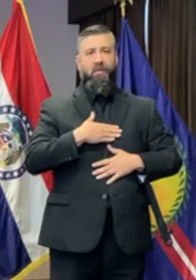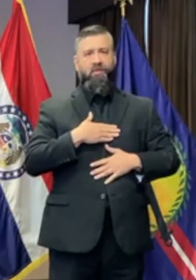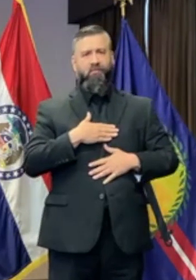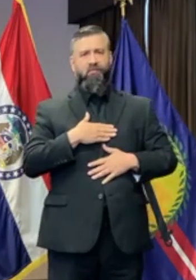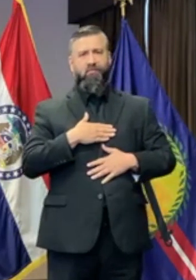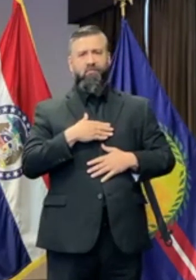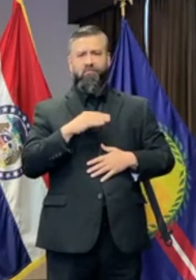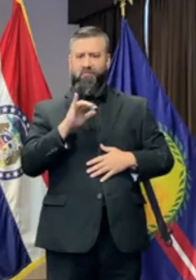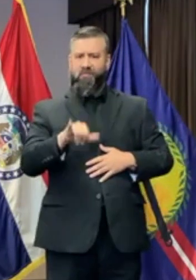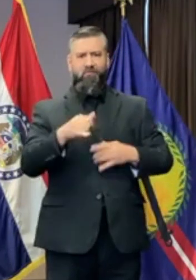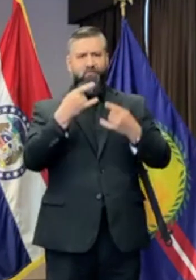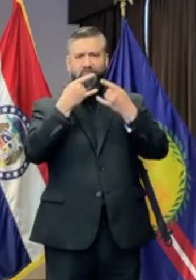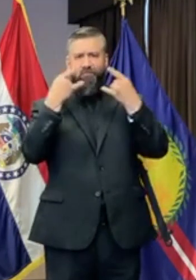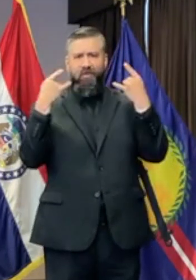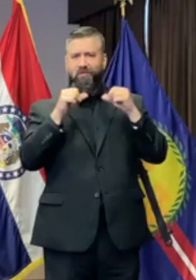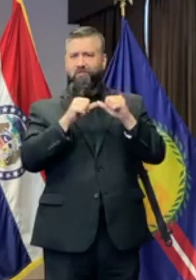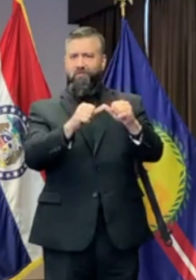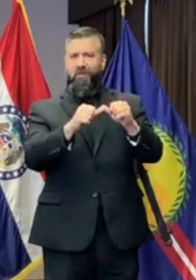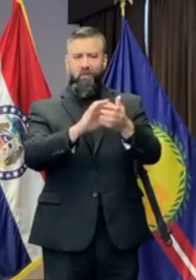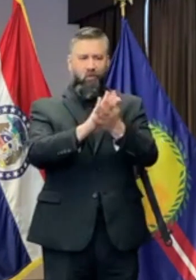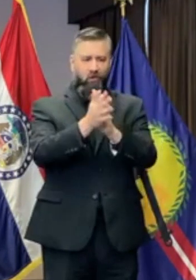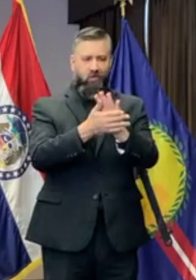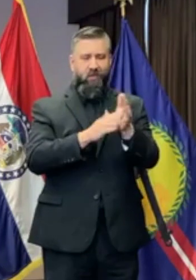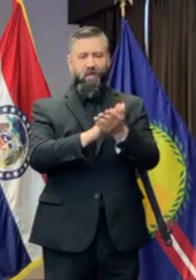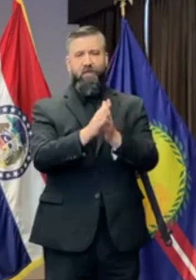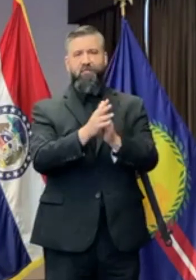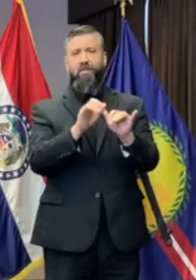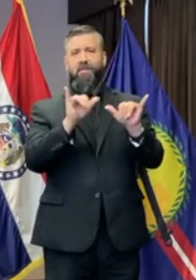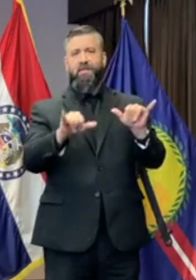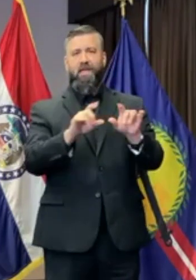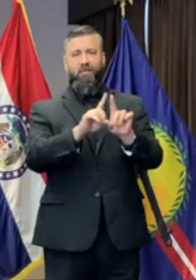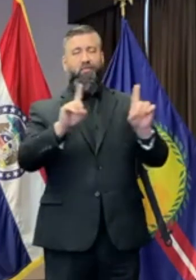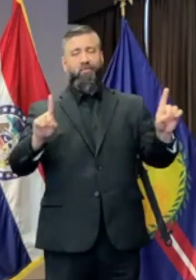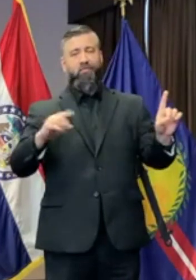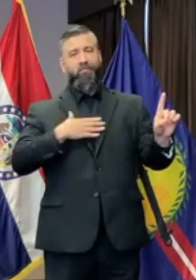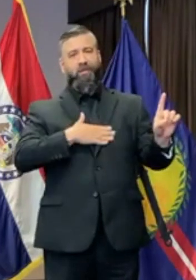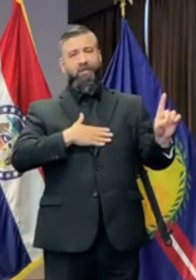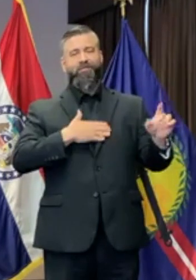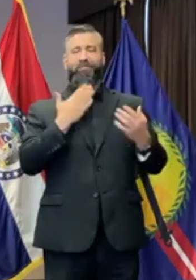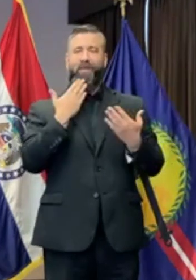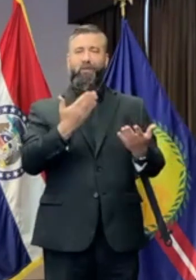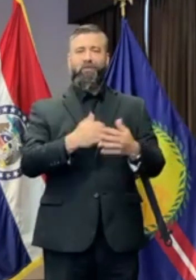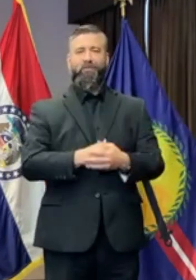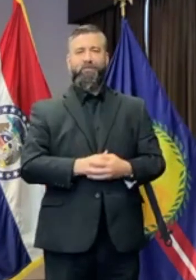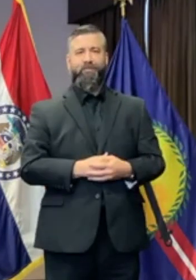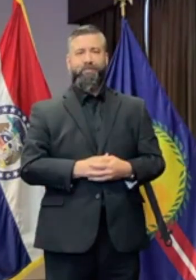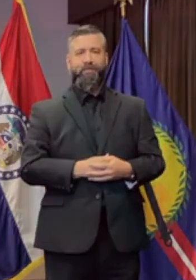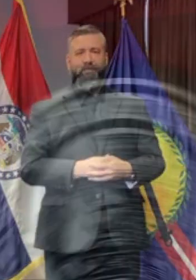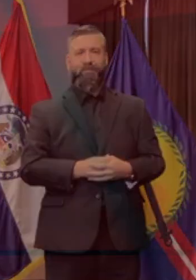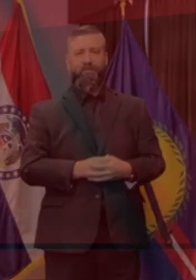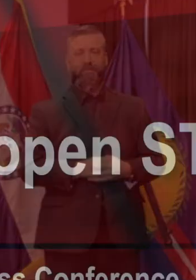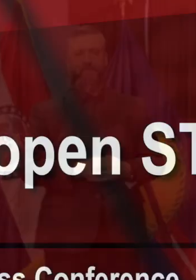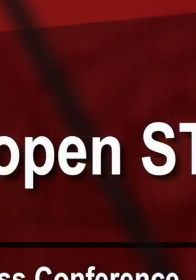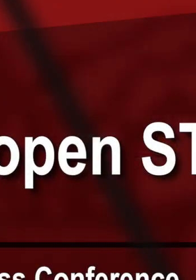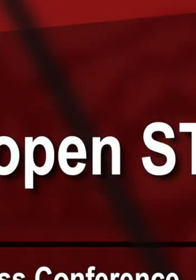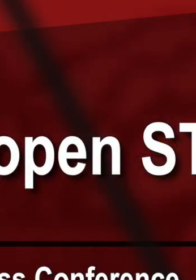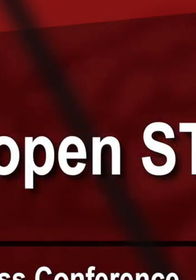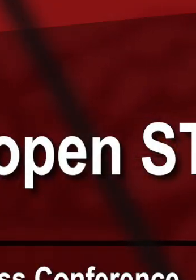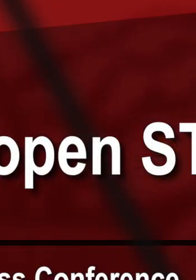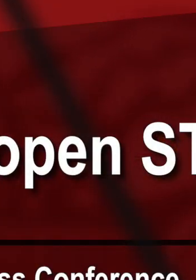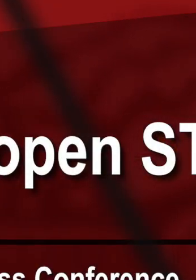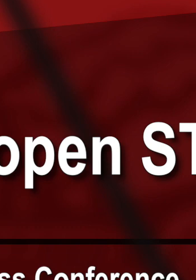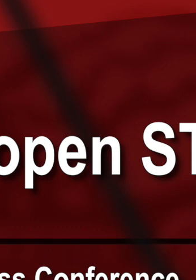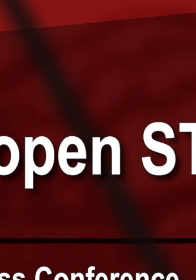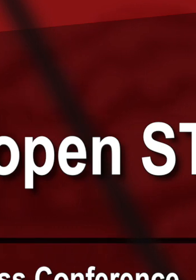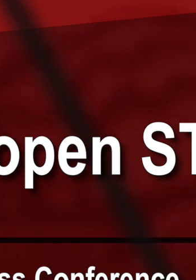vigilant, stay masked up, continue to wash your hands, and stay socially distant. Thank you. Thanks to both of you.